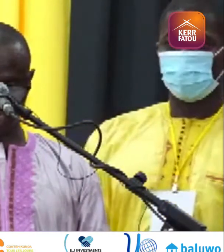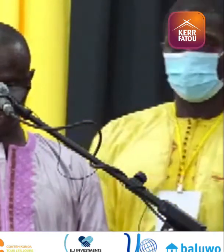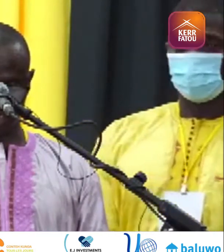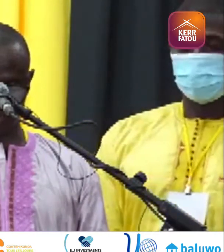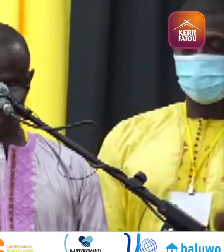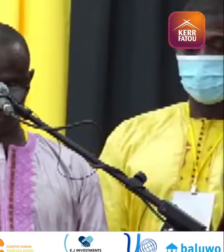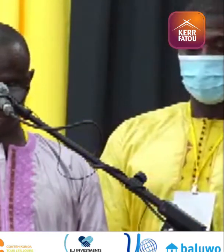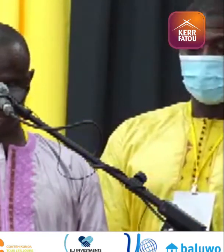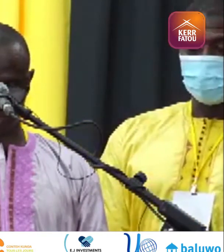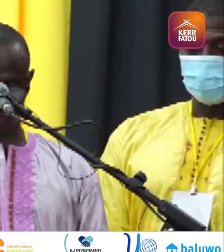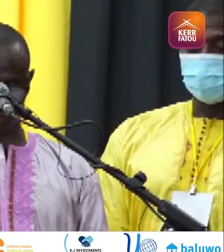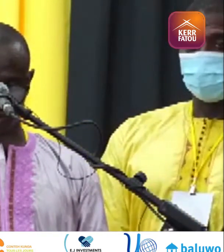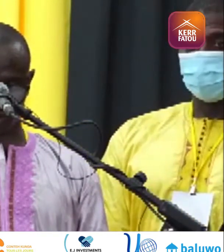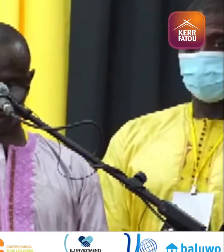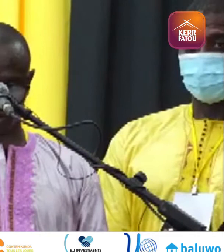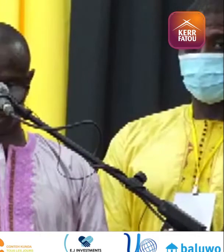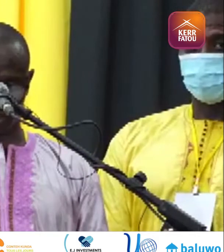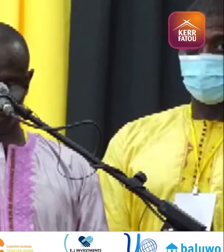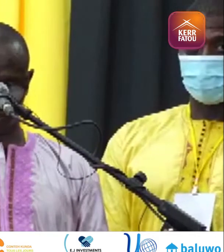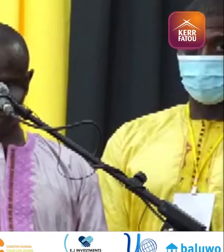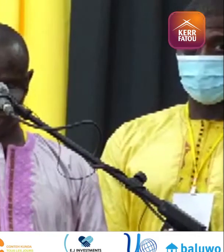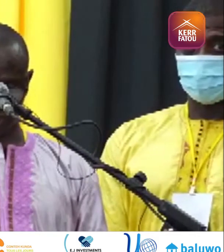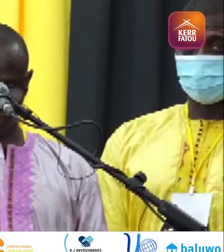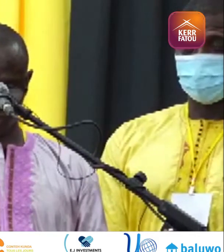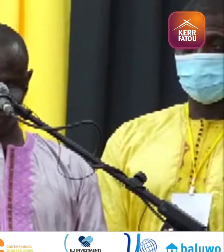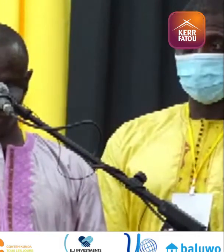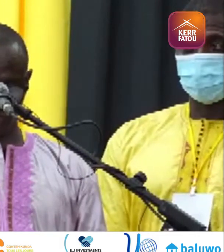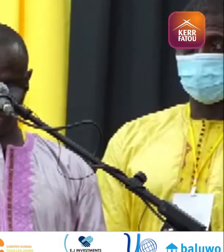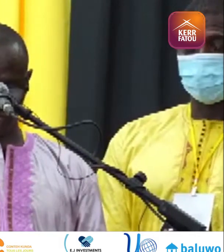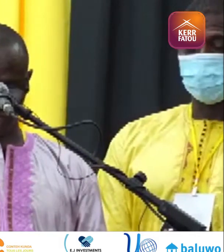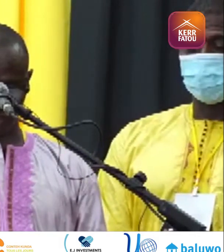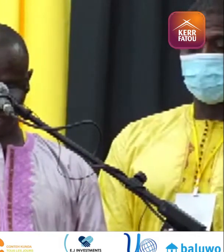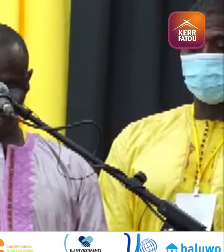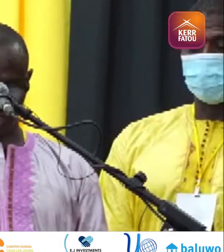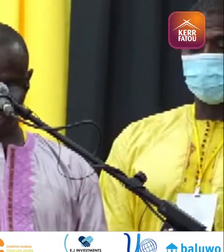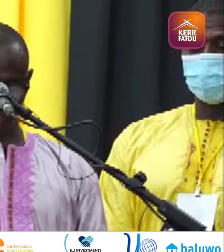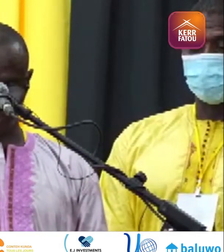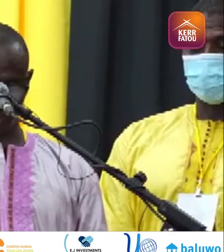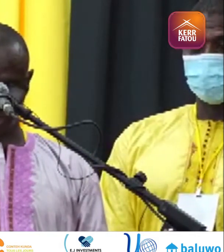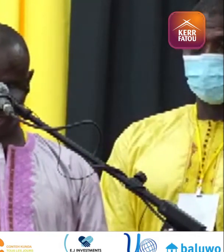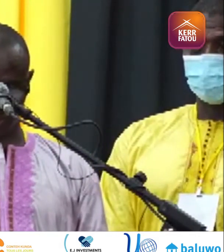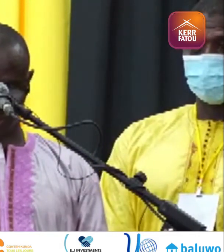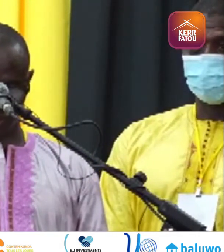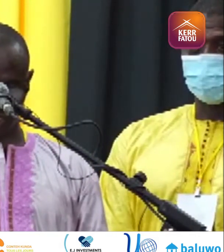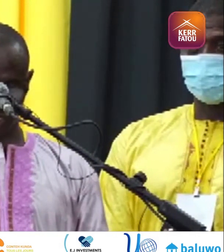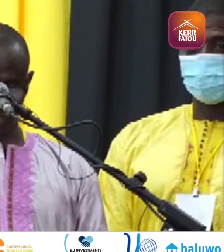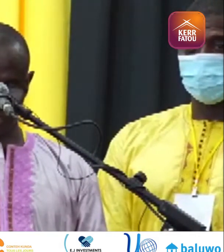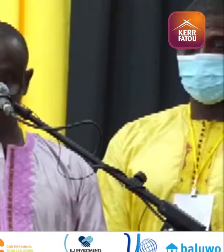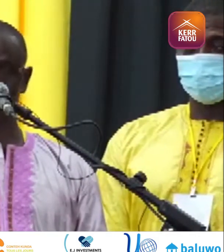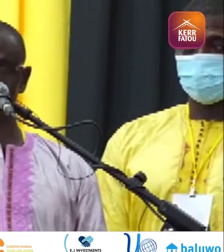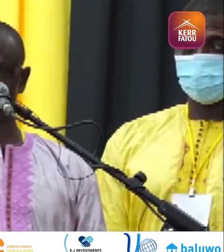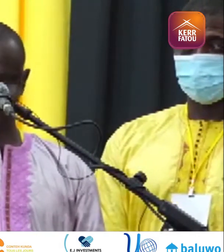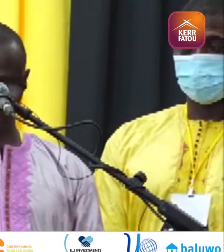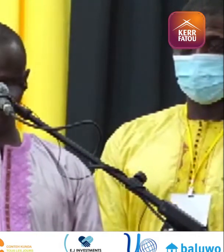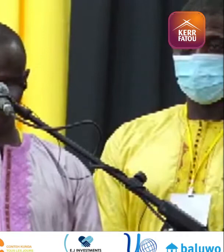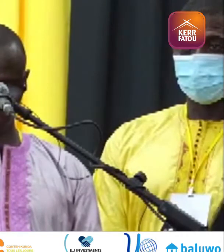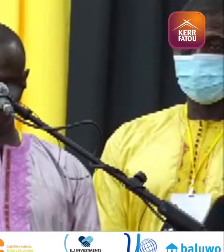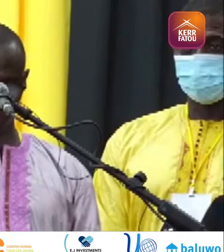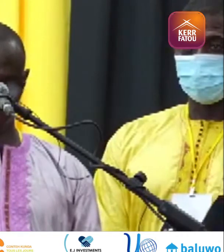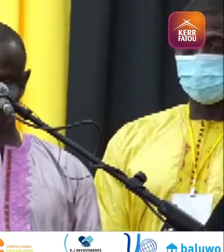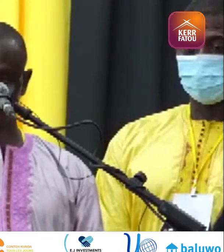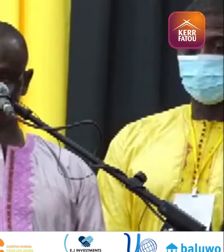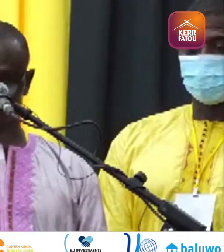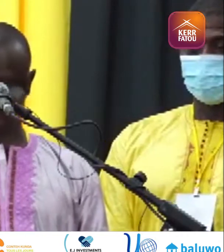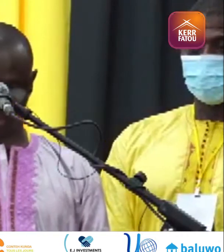by inserting after paragraph 31B, new paragraphs 32 auditor, and this defines